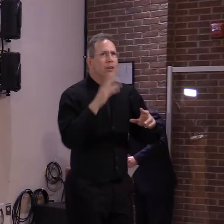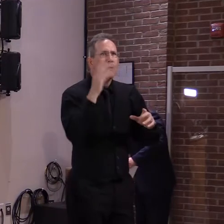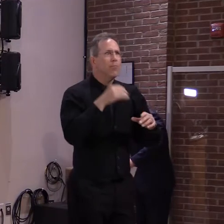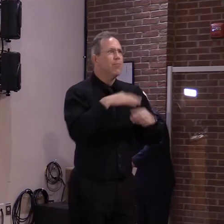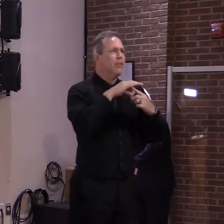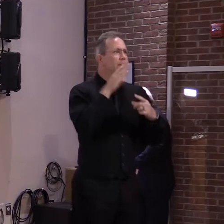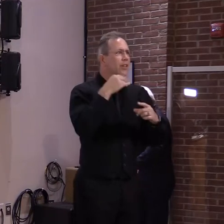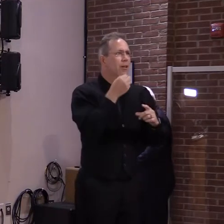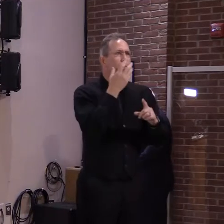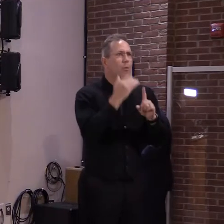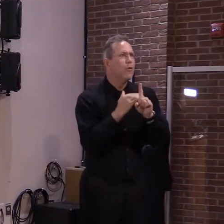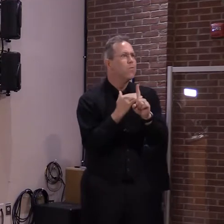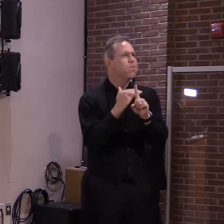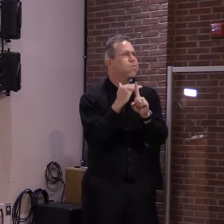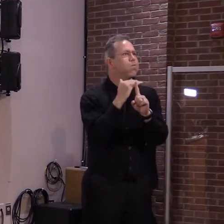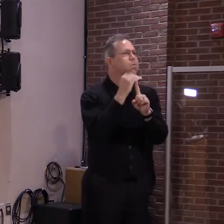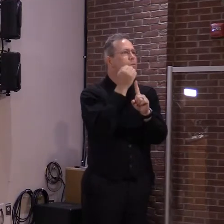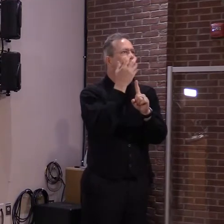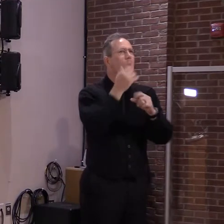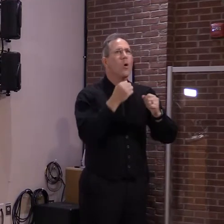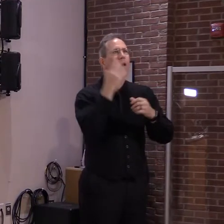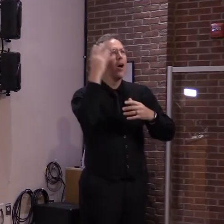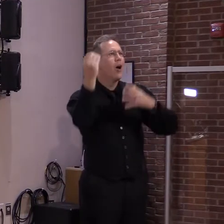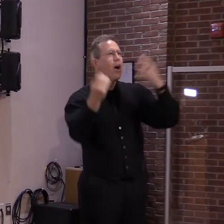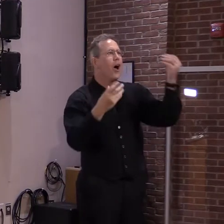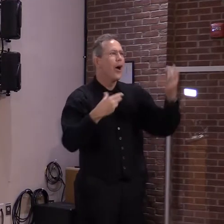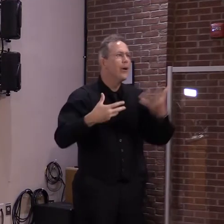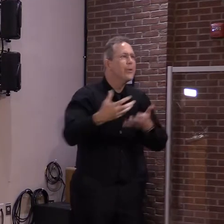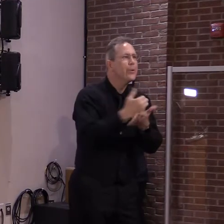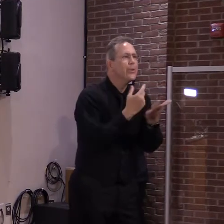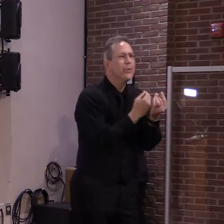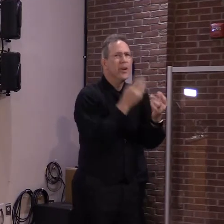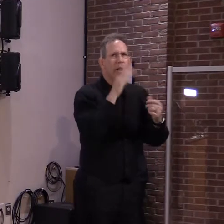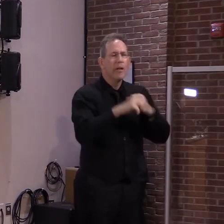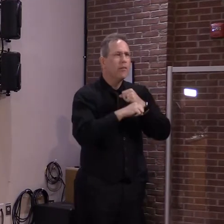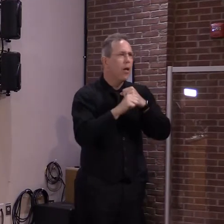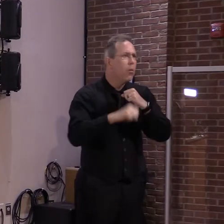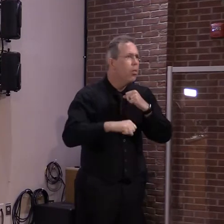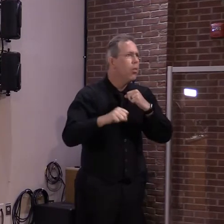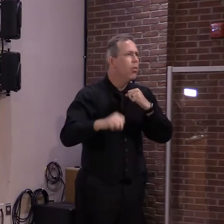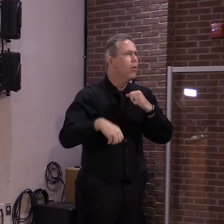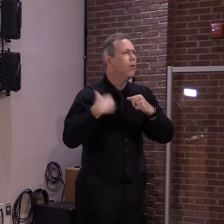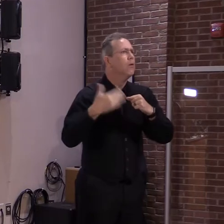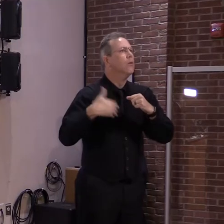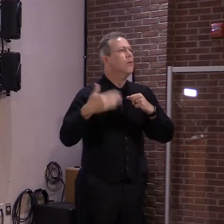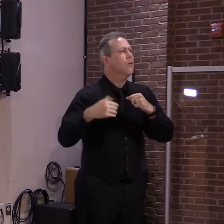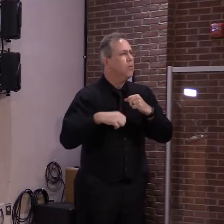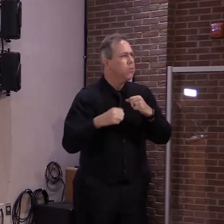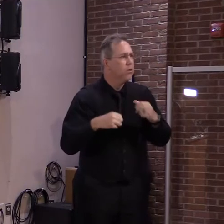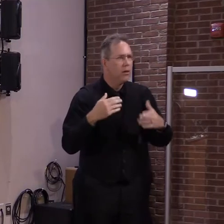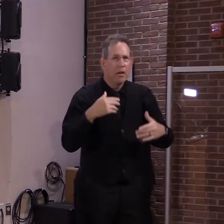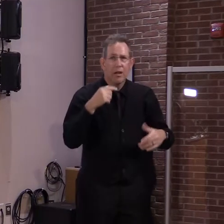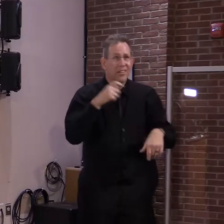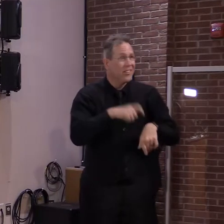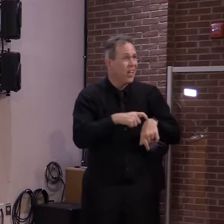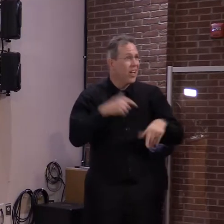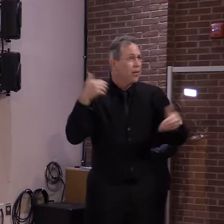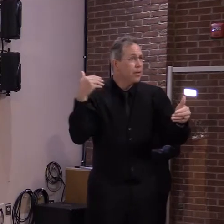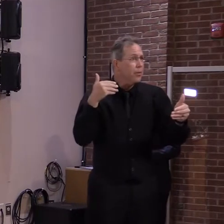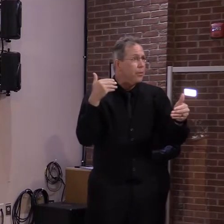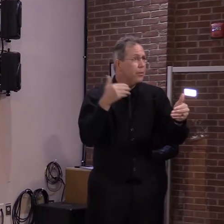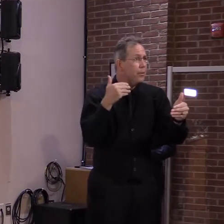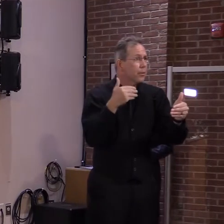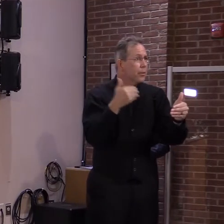has been a long, tough road, and every day we get closer to the end of the state of emergency and a return